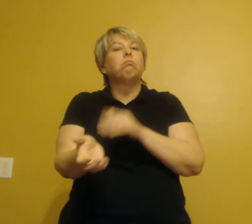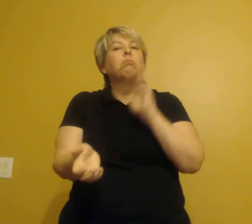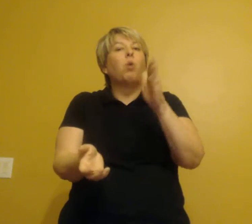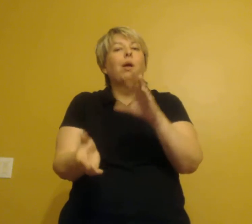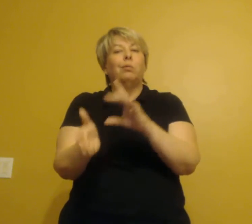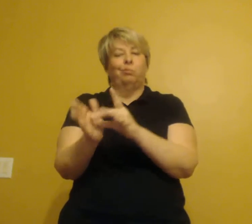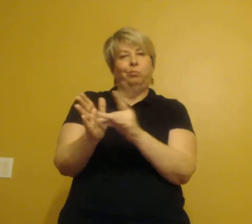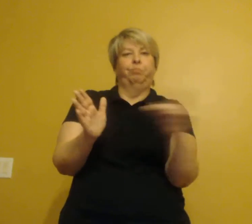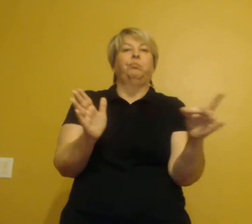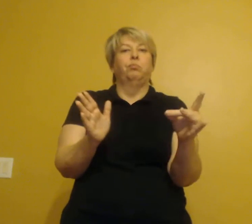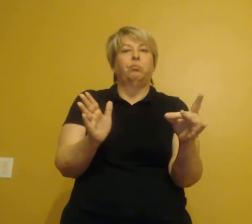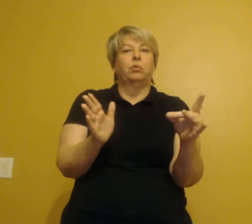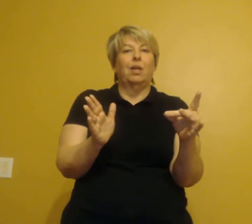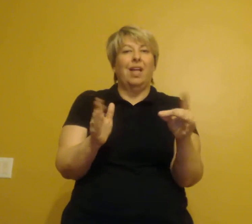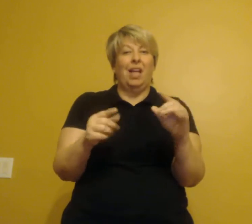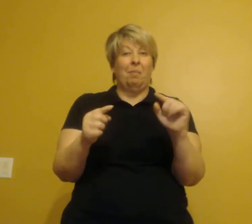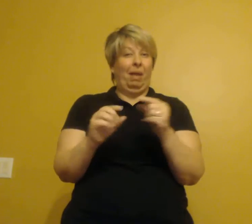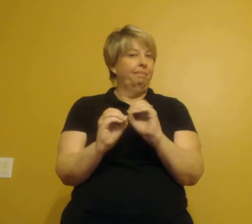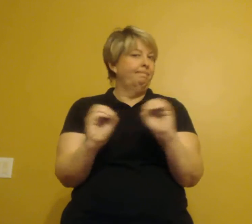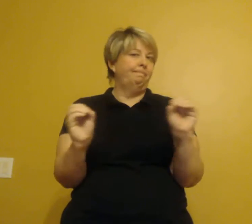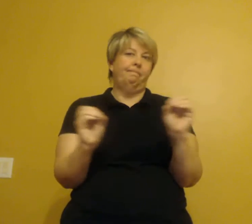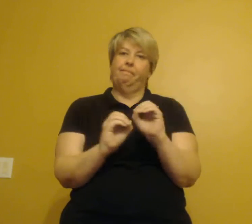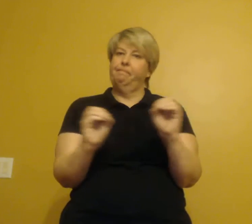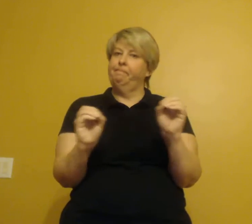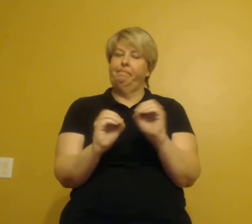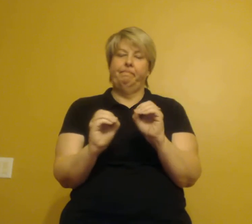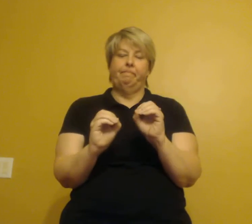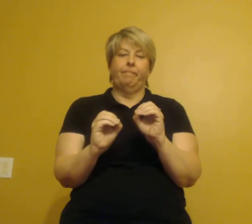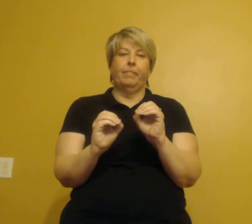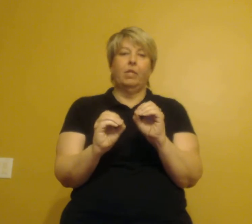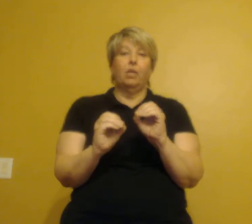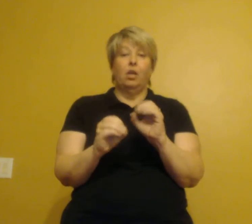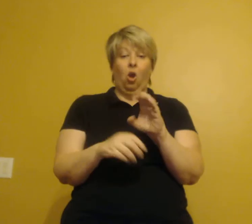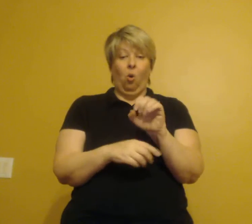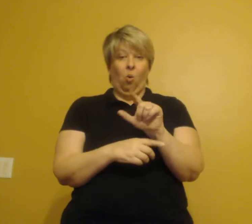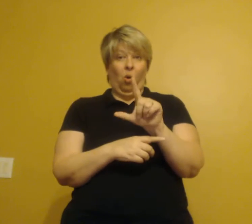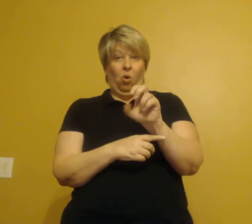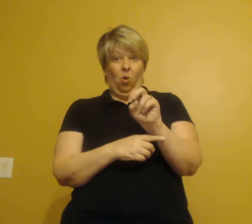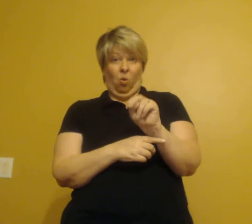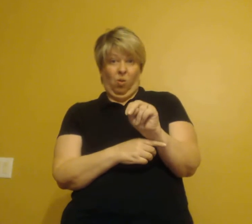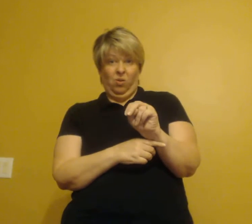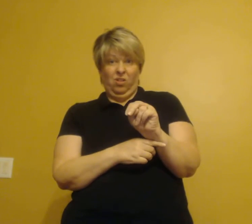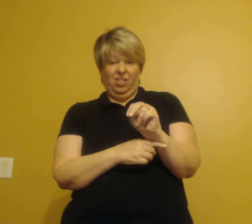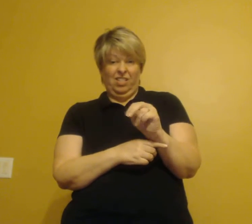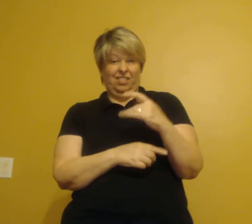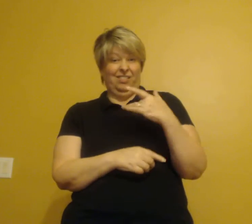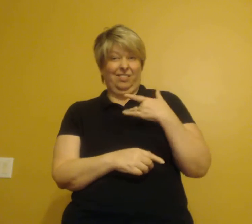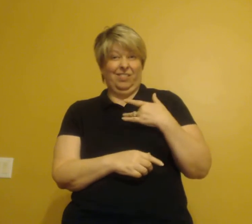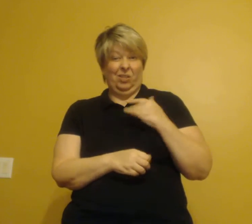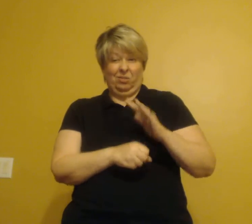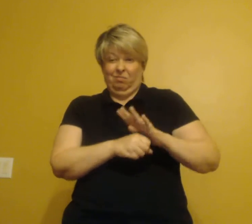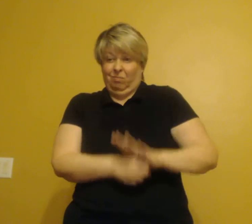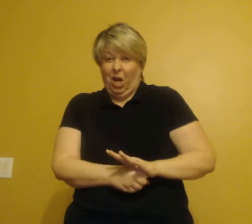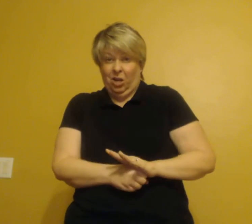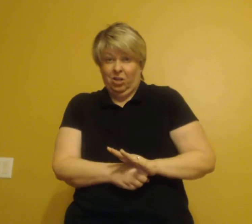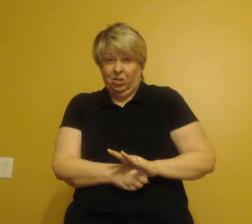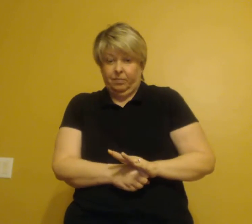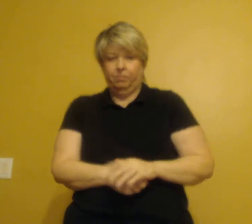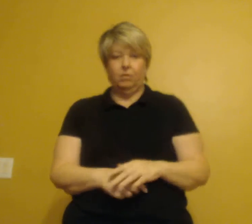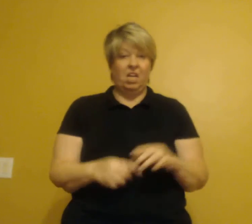pain involved in this removal. The colon only has the nerve endings that respond to pressure. That's why any of the sensations